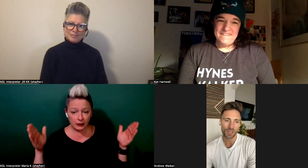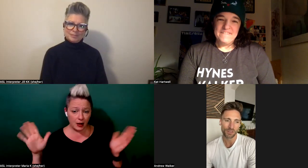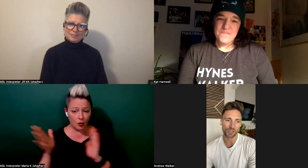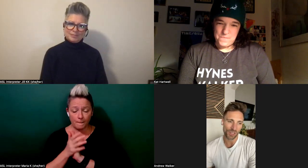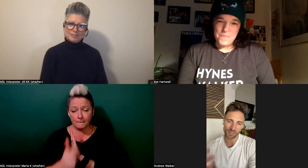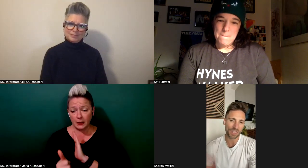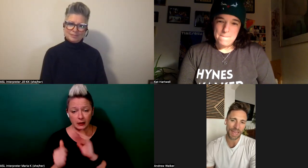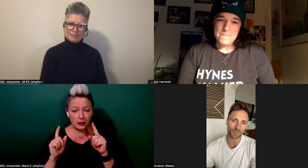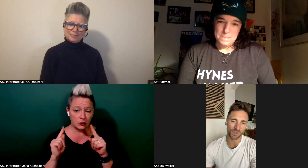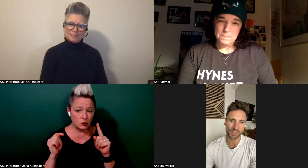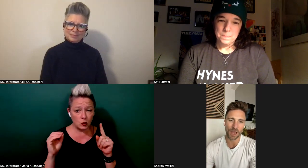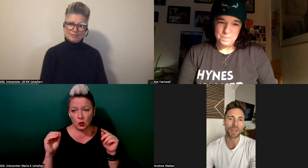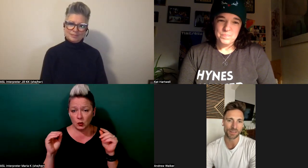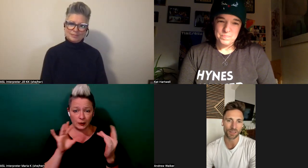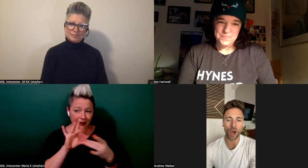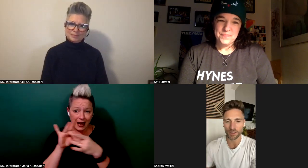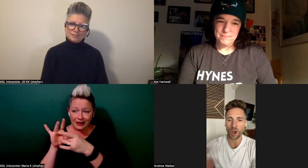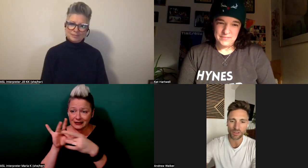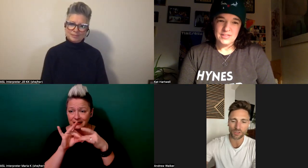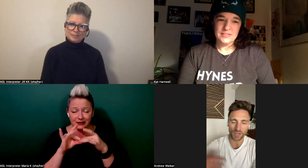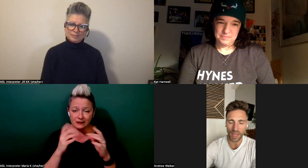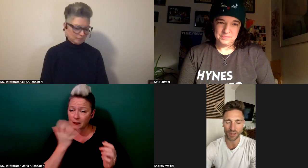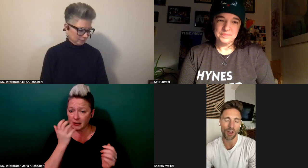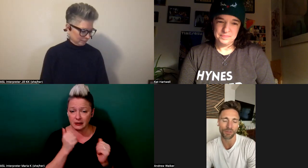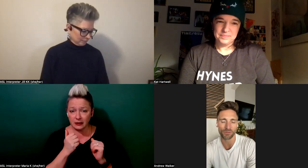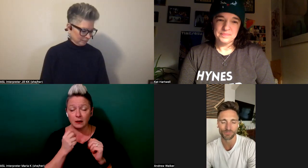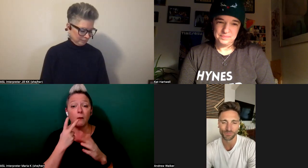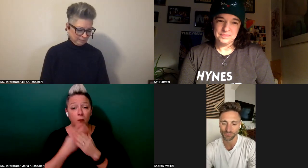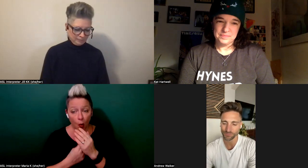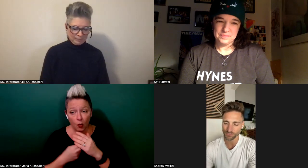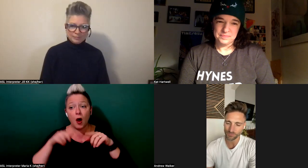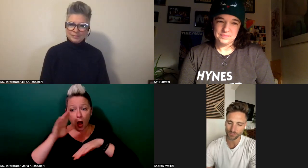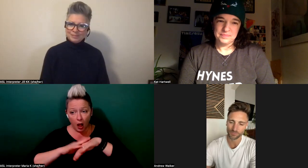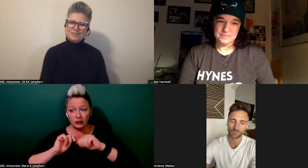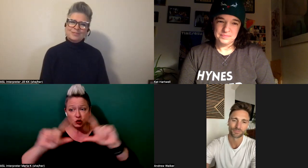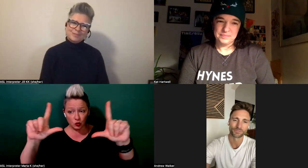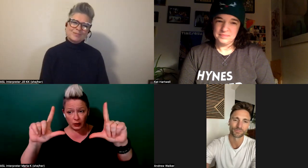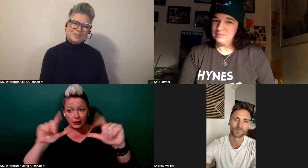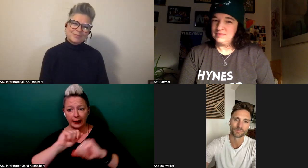to just connect was amazing on screen and off.